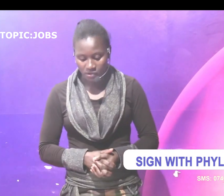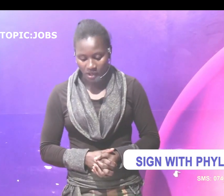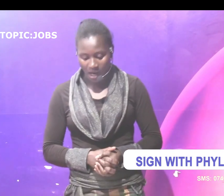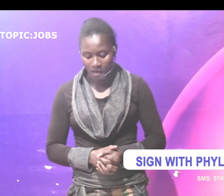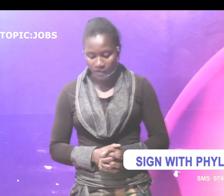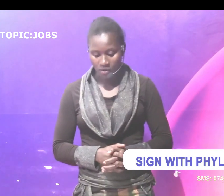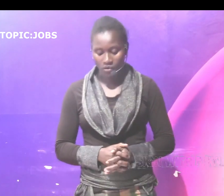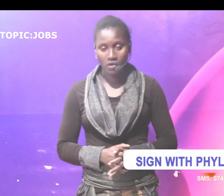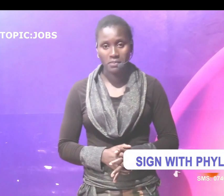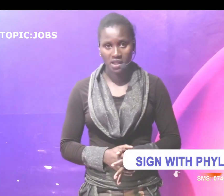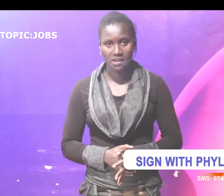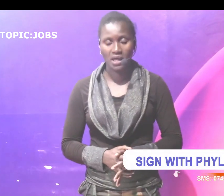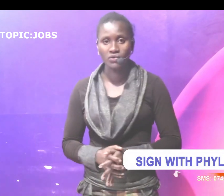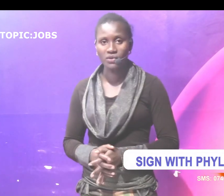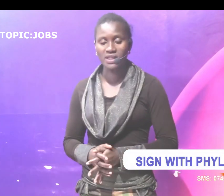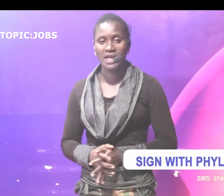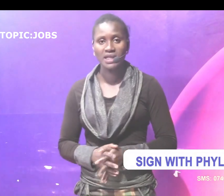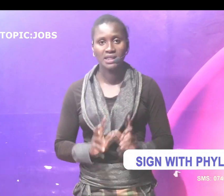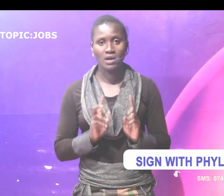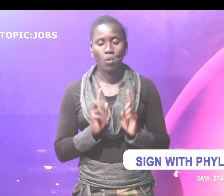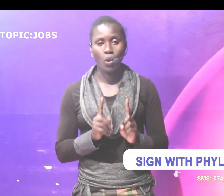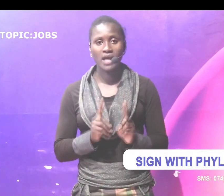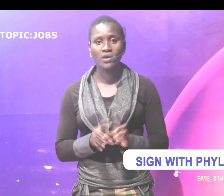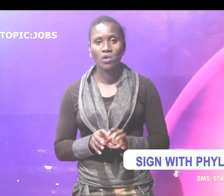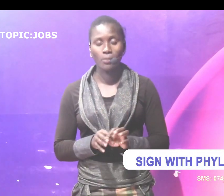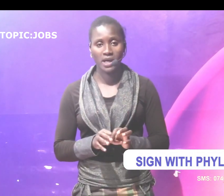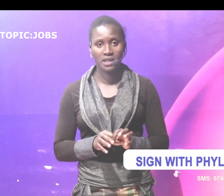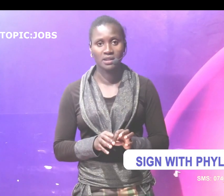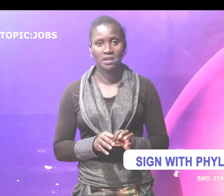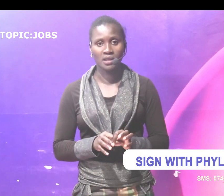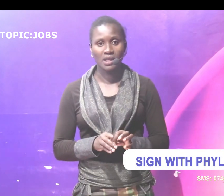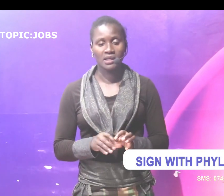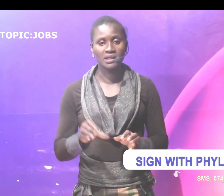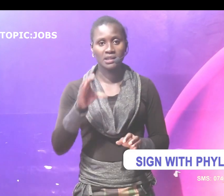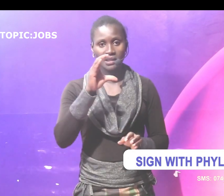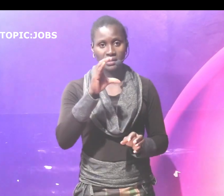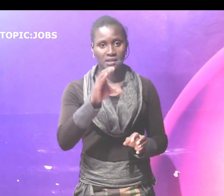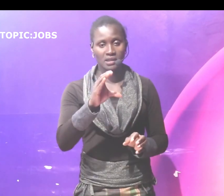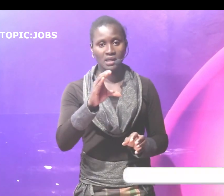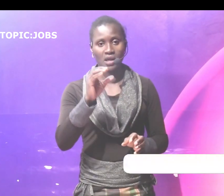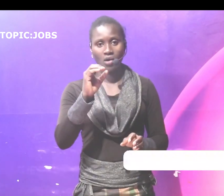have the corporate. How do we sign the word corporate? This is